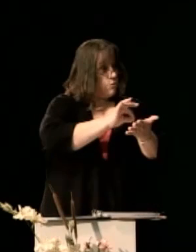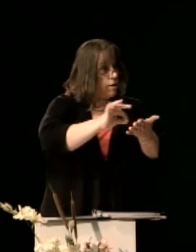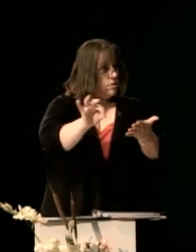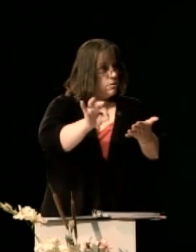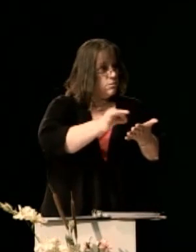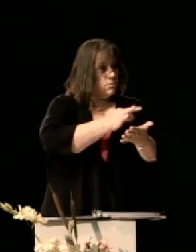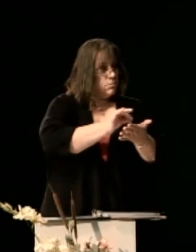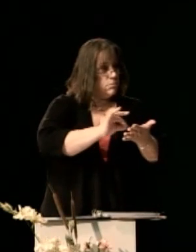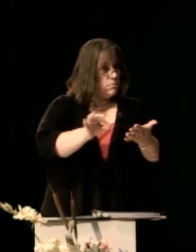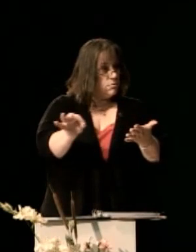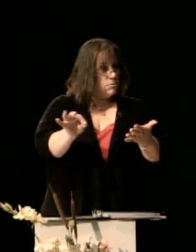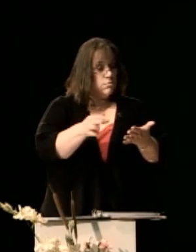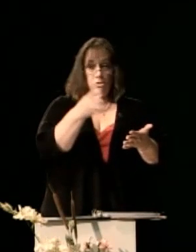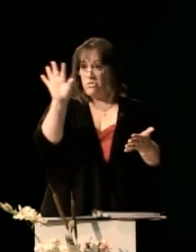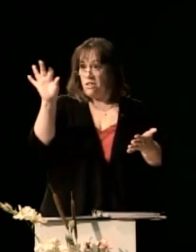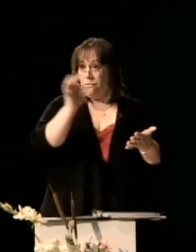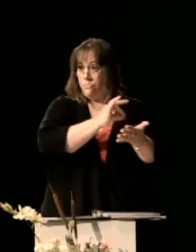Write. So it's your F.